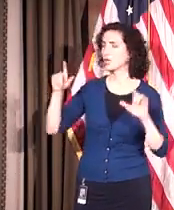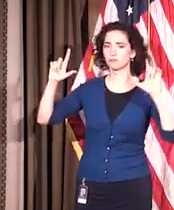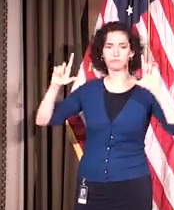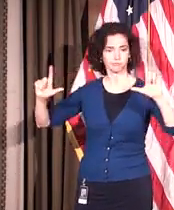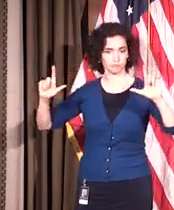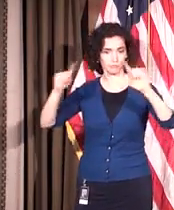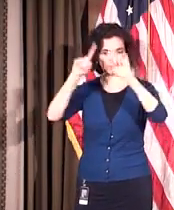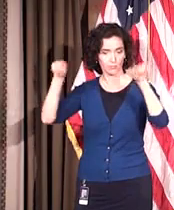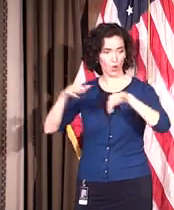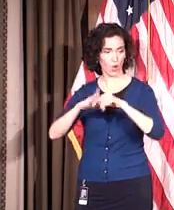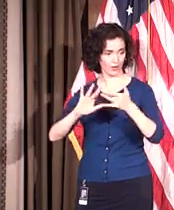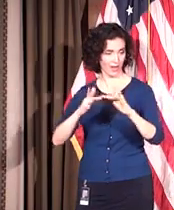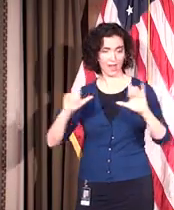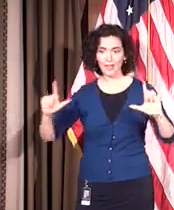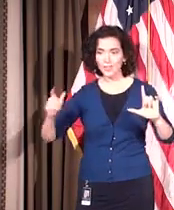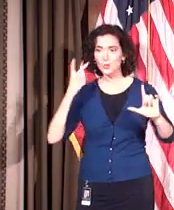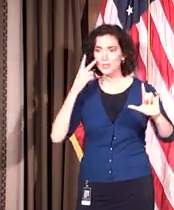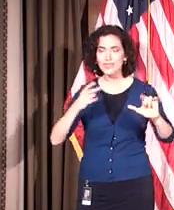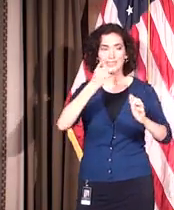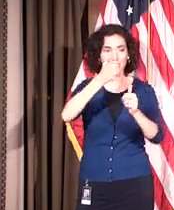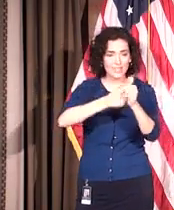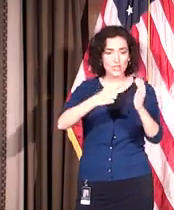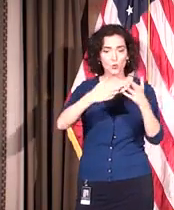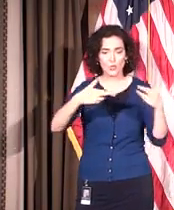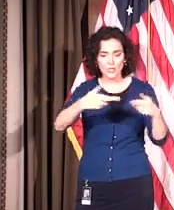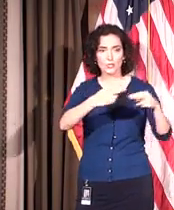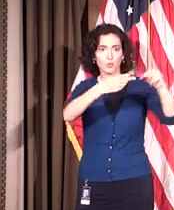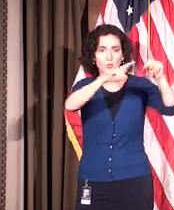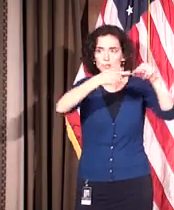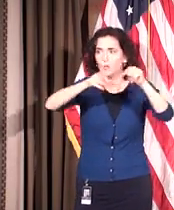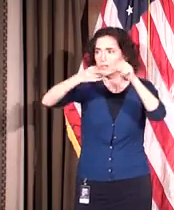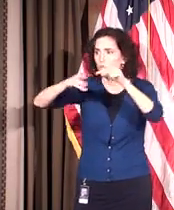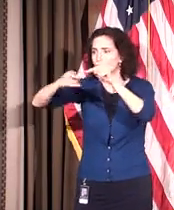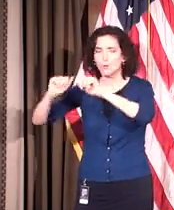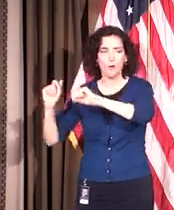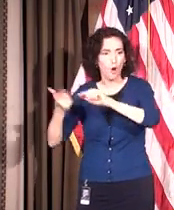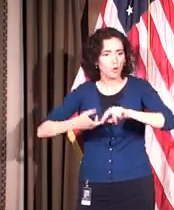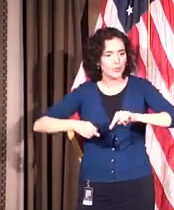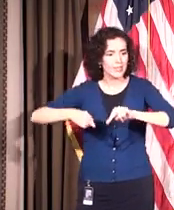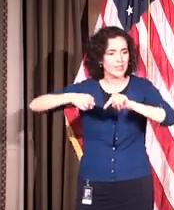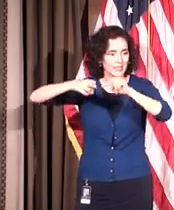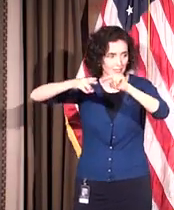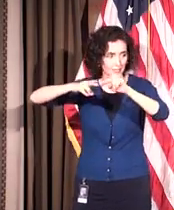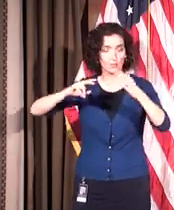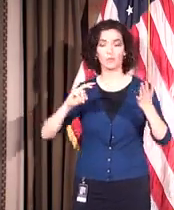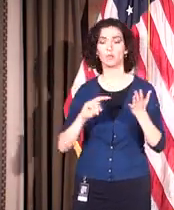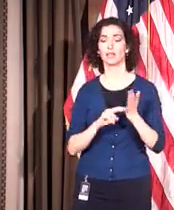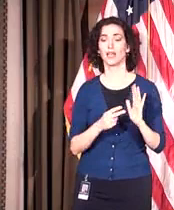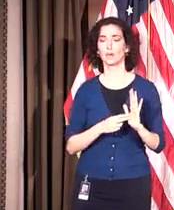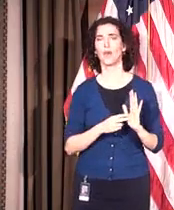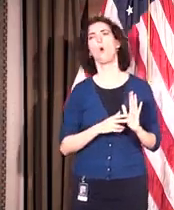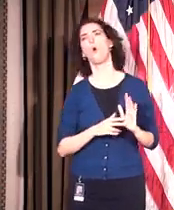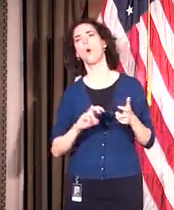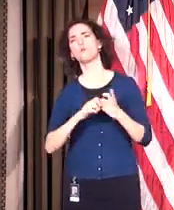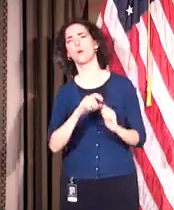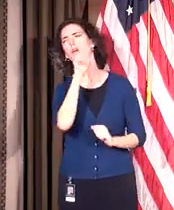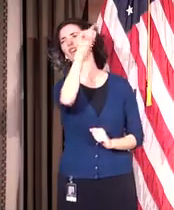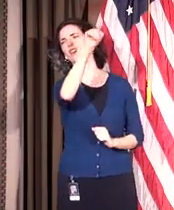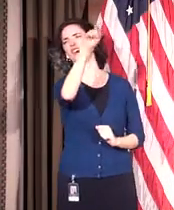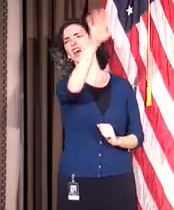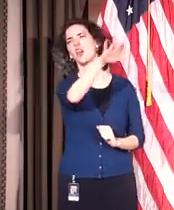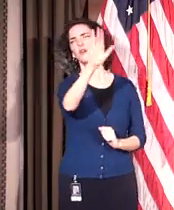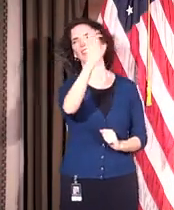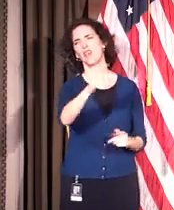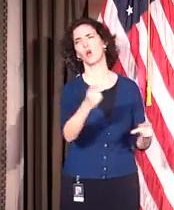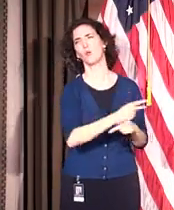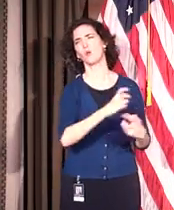now, you'll see increases in every region of the state. So it would be false to say the problem is really isolated to one part of the